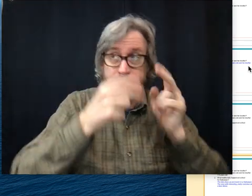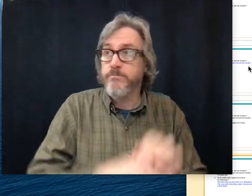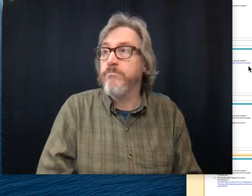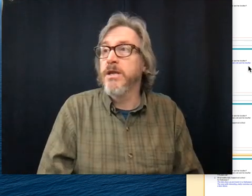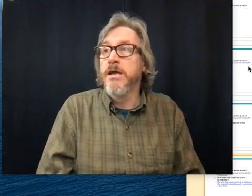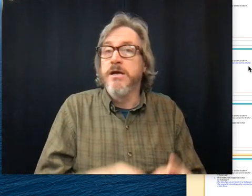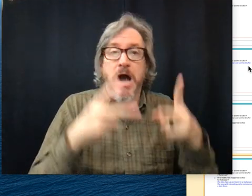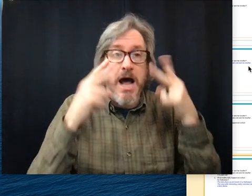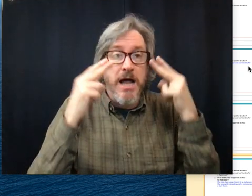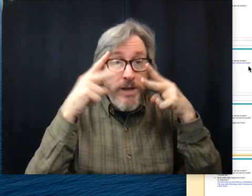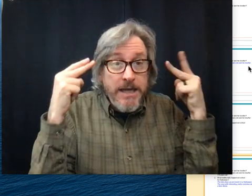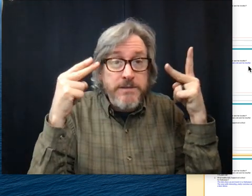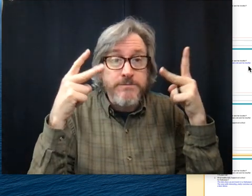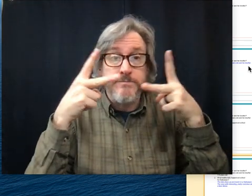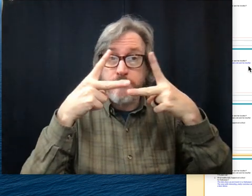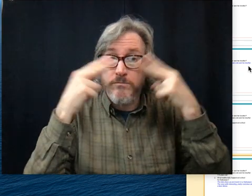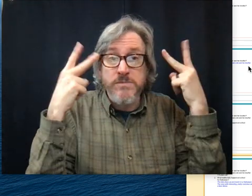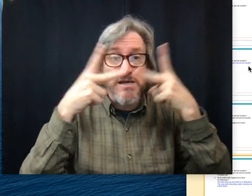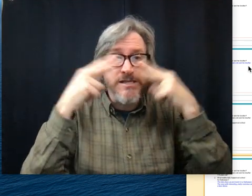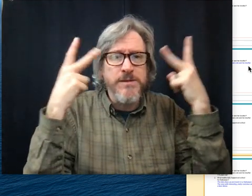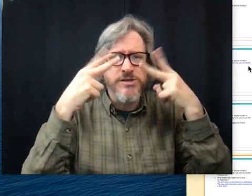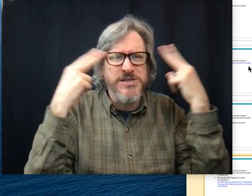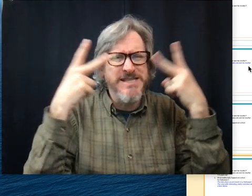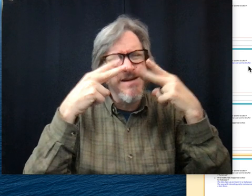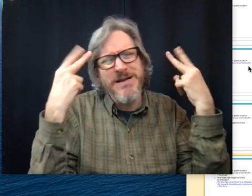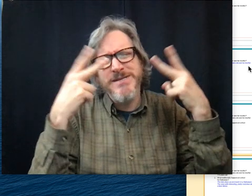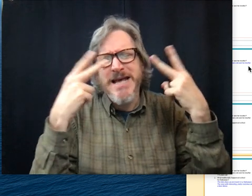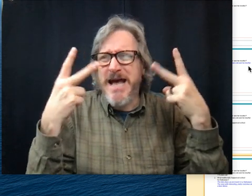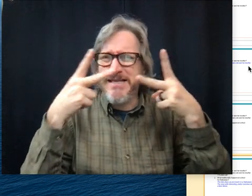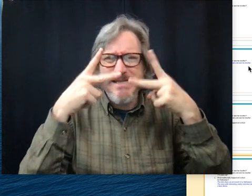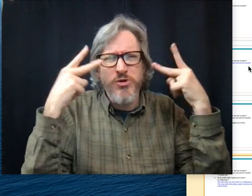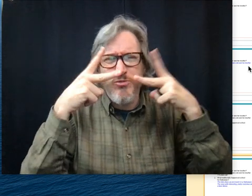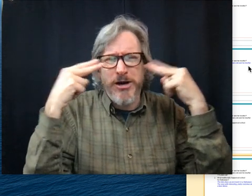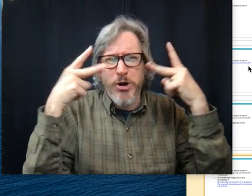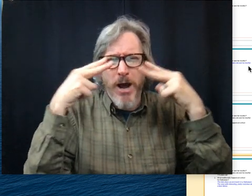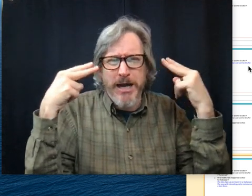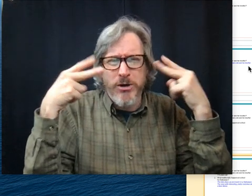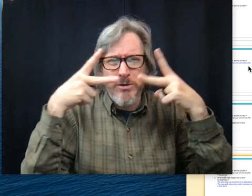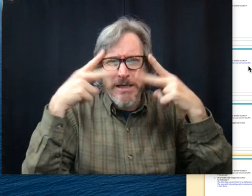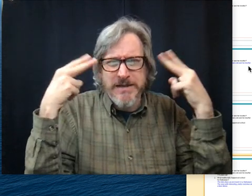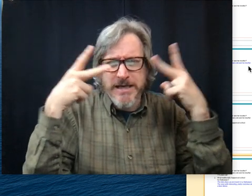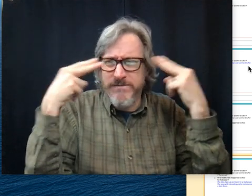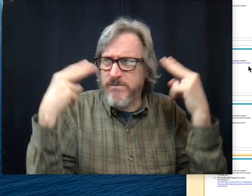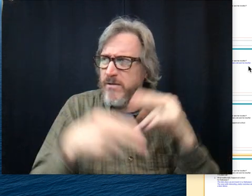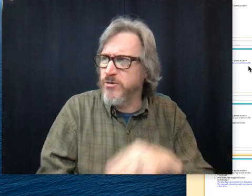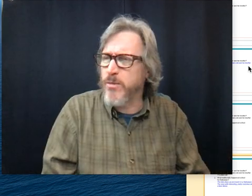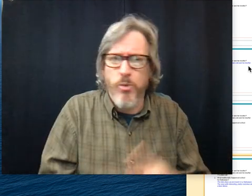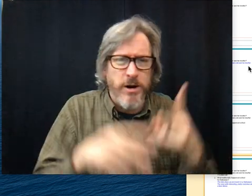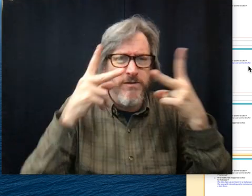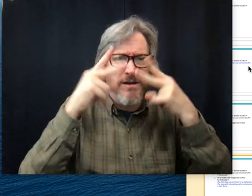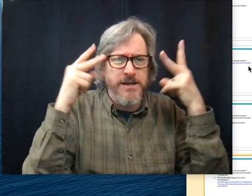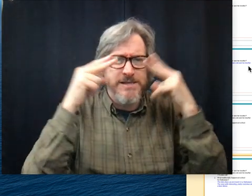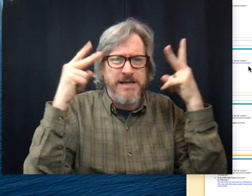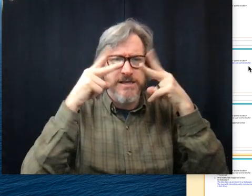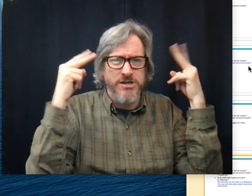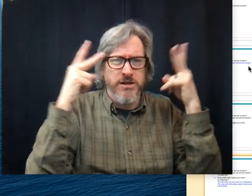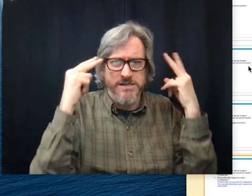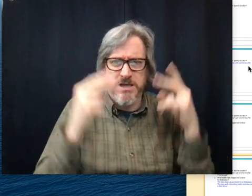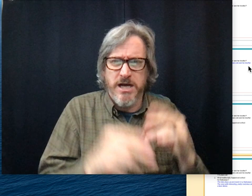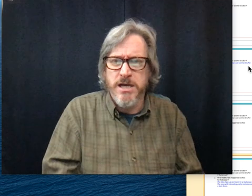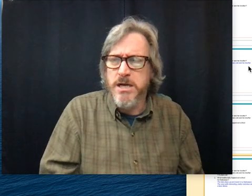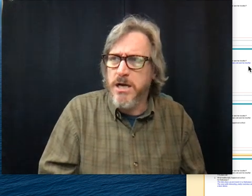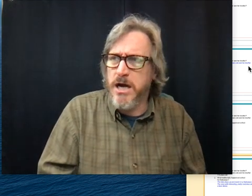mask. Halloween. Sometimes this is more rare in Ohio. I think I'm trying to remember where in the states